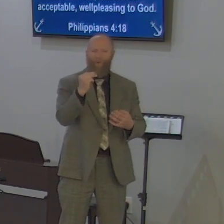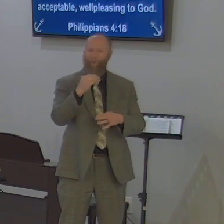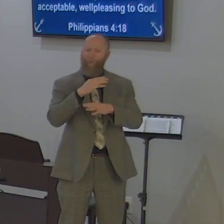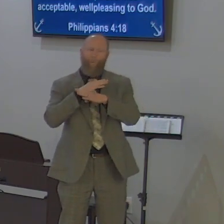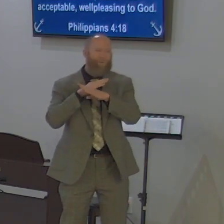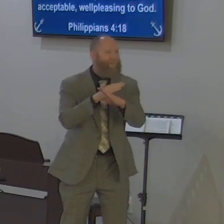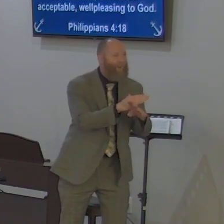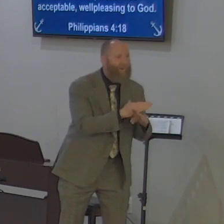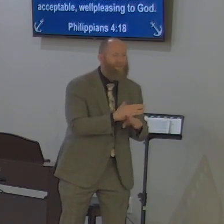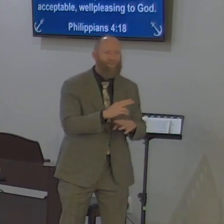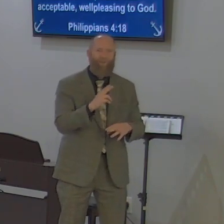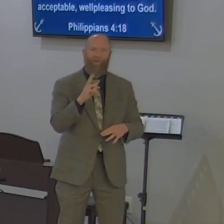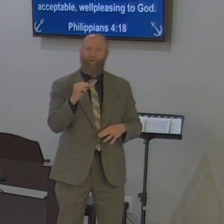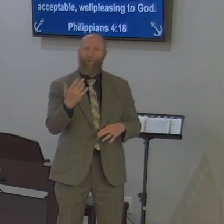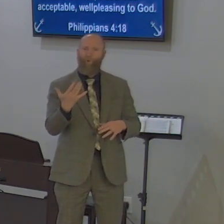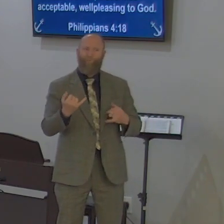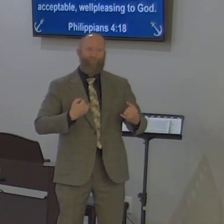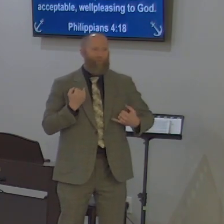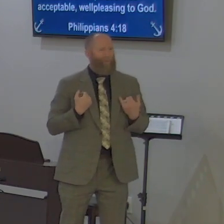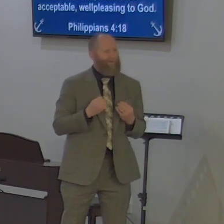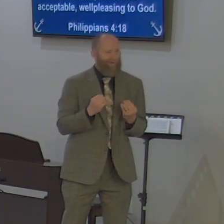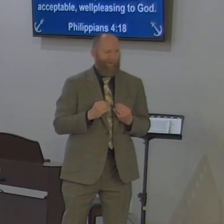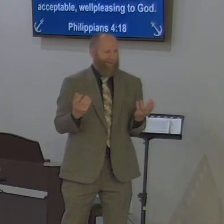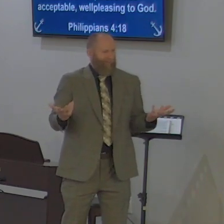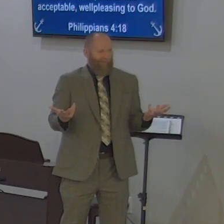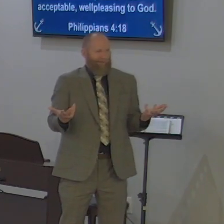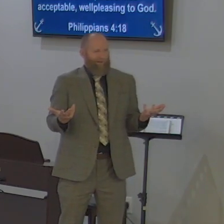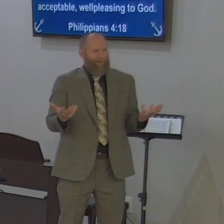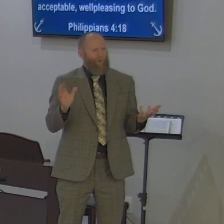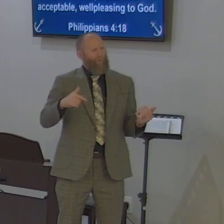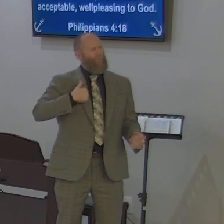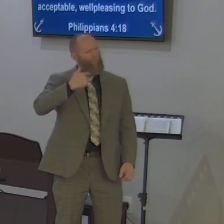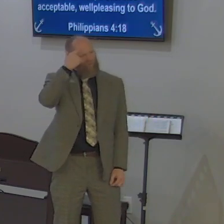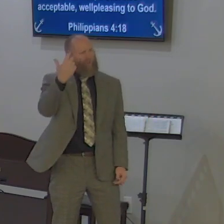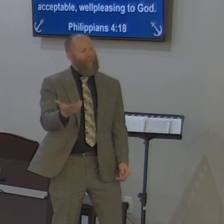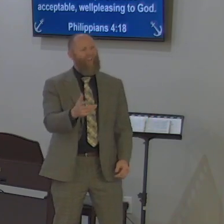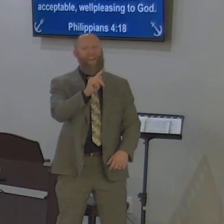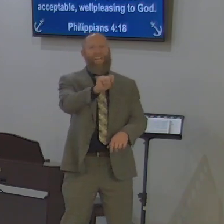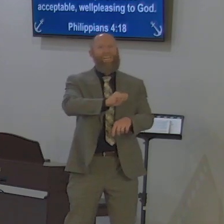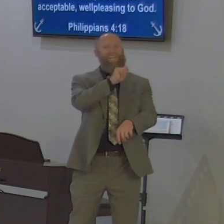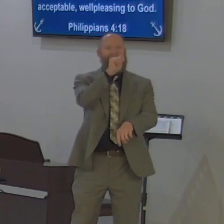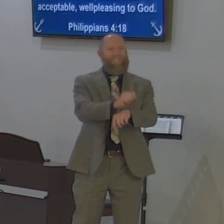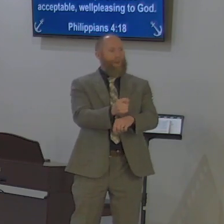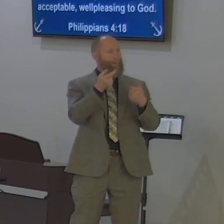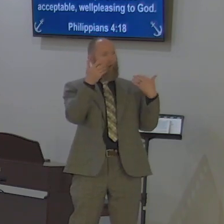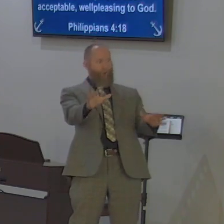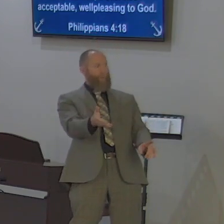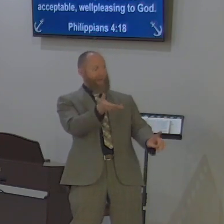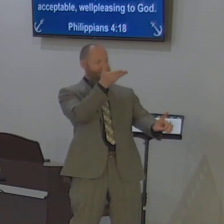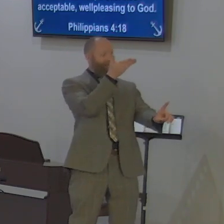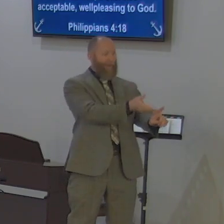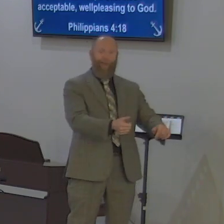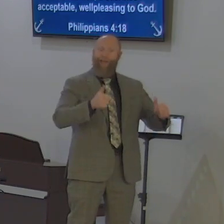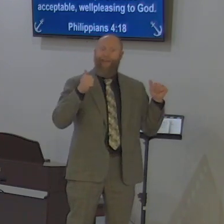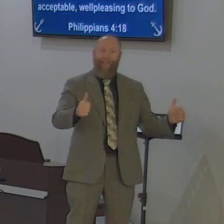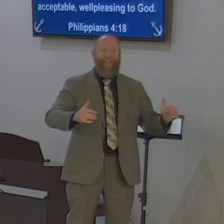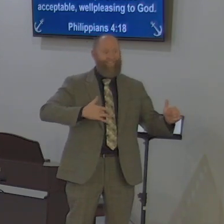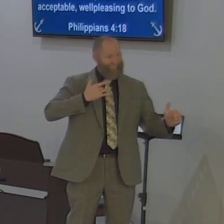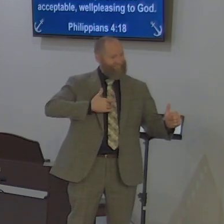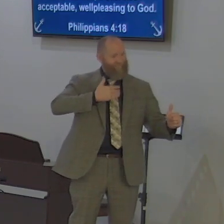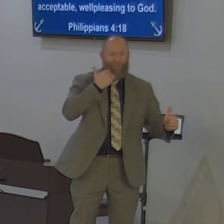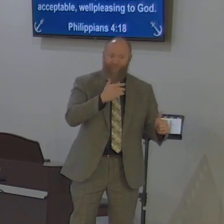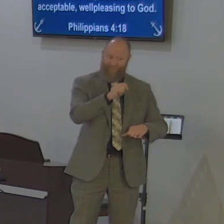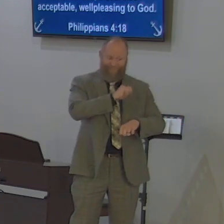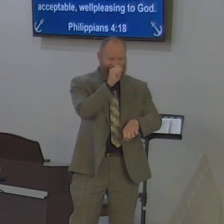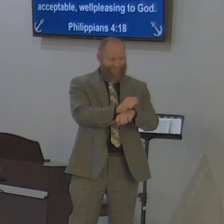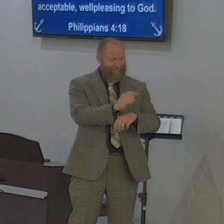there, everything would be okay, right? We just kind of have this idea, and there's a truth in it to a degree, but we just thought if the temple was